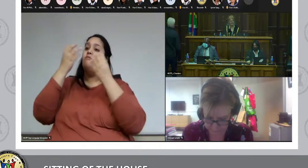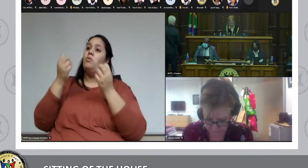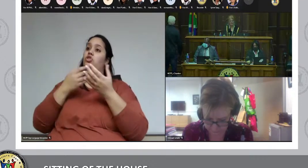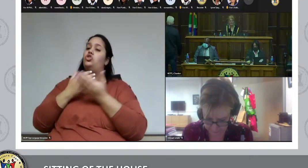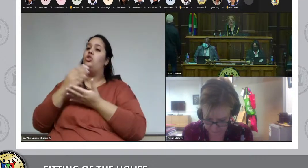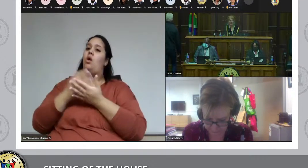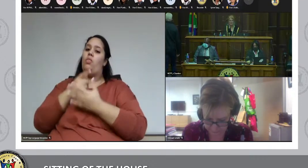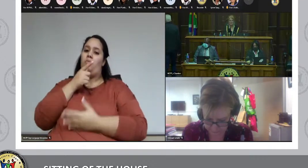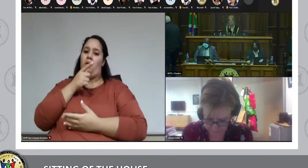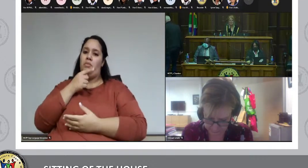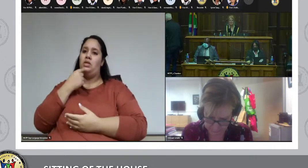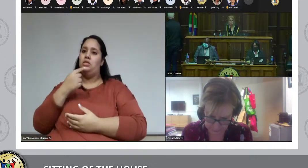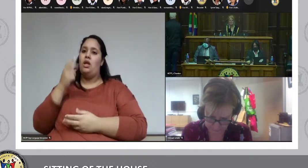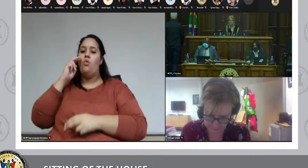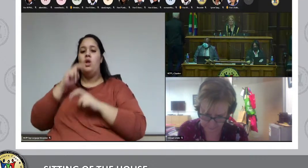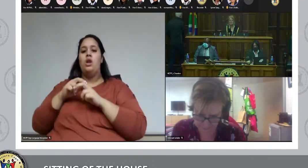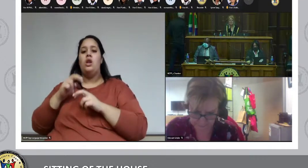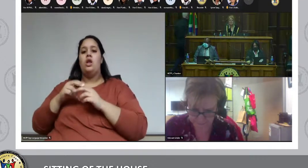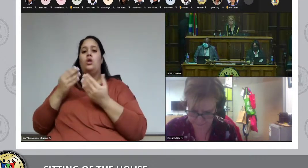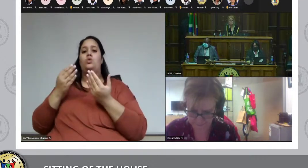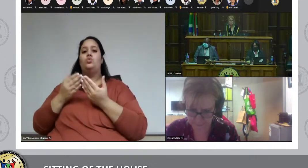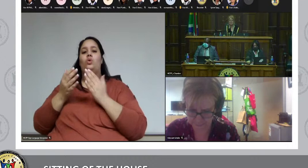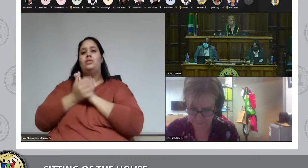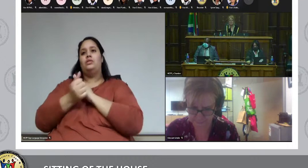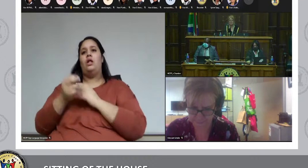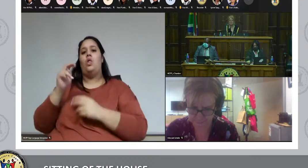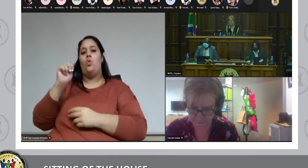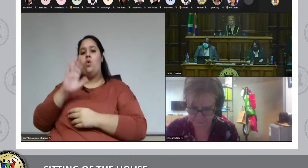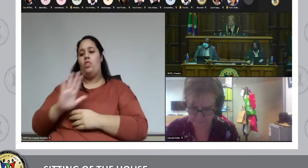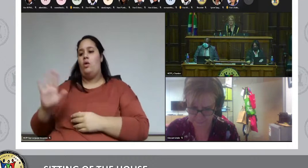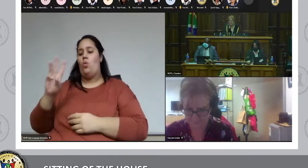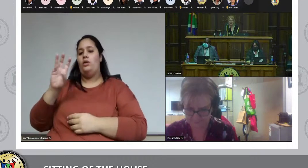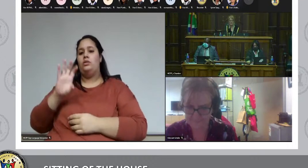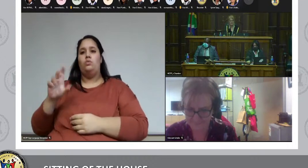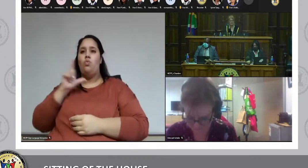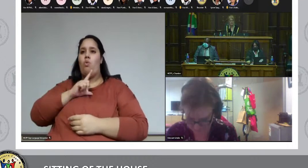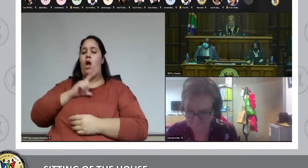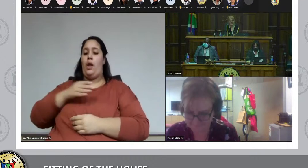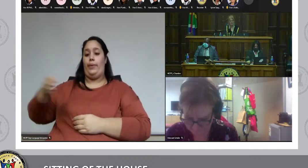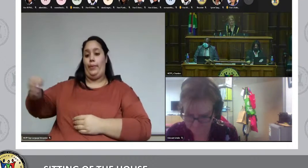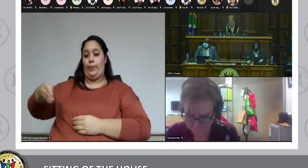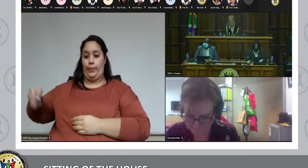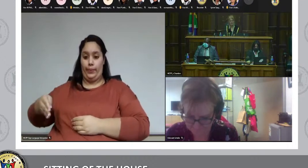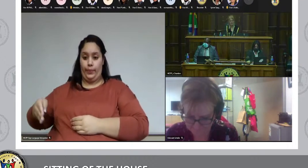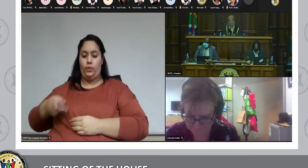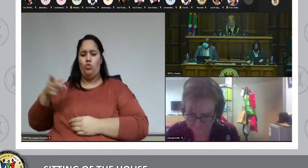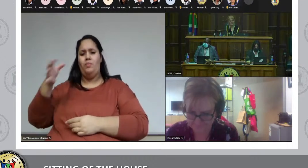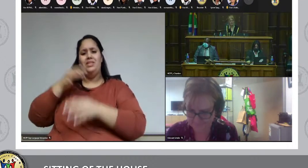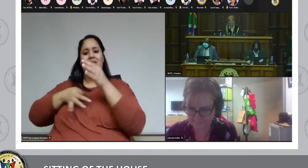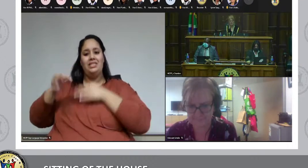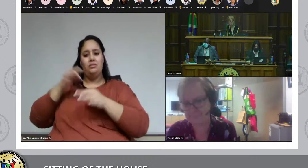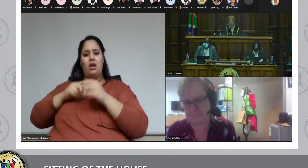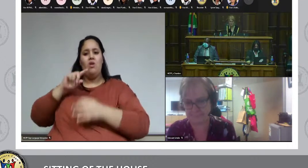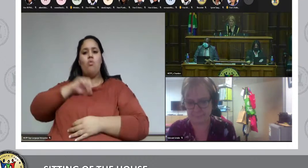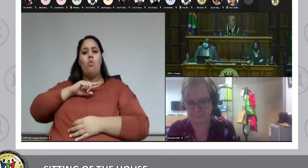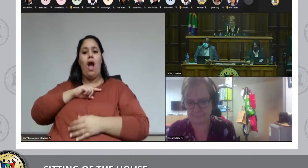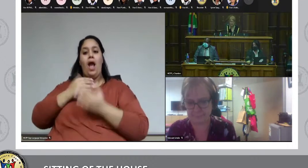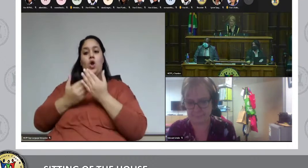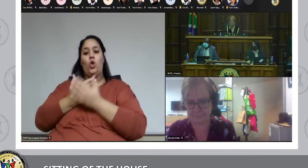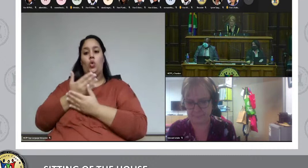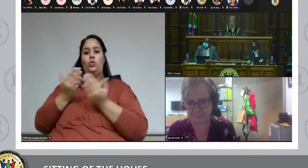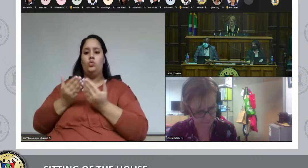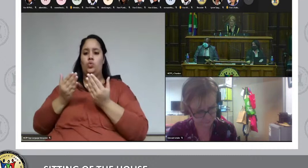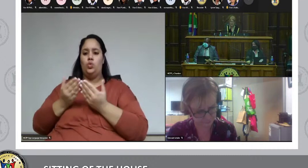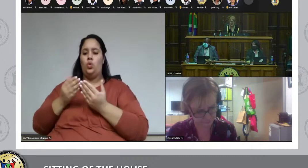of skills in the northern parts of the West Coast, because we have none. Can you explain why a new school